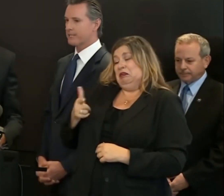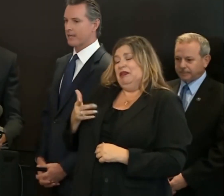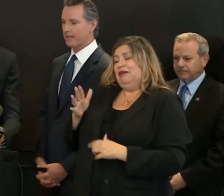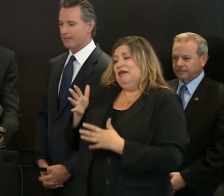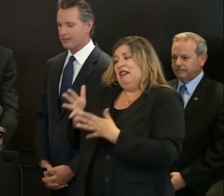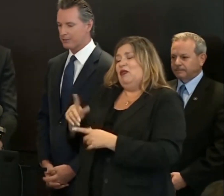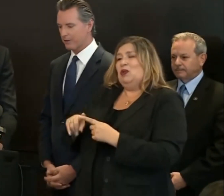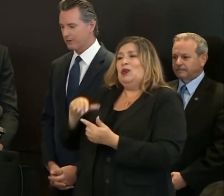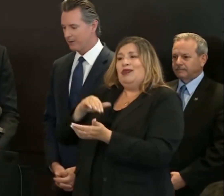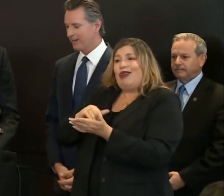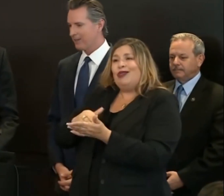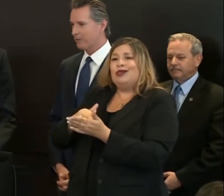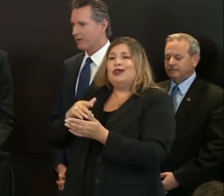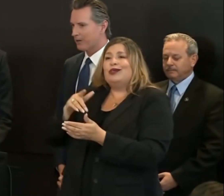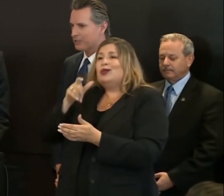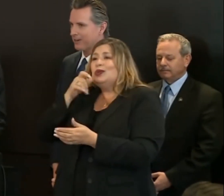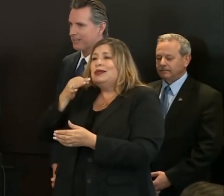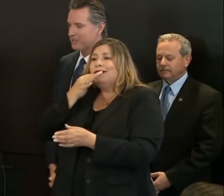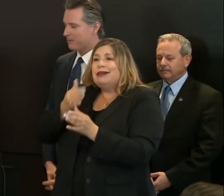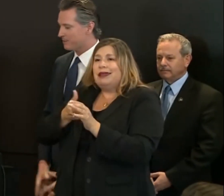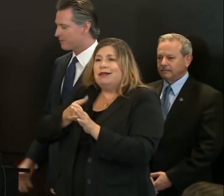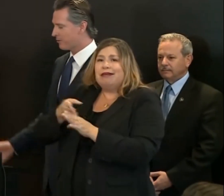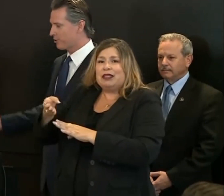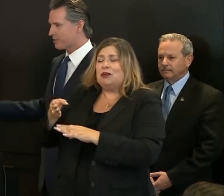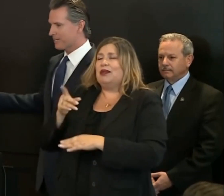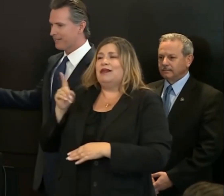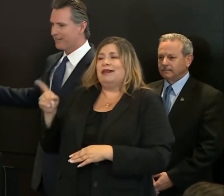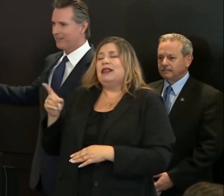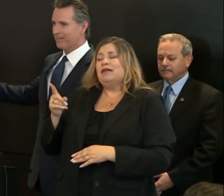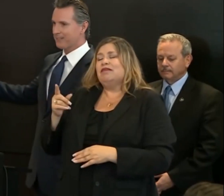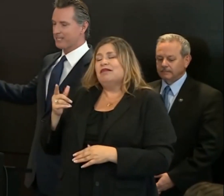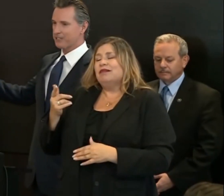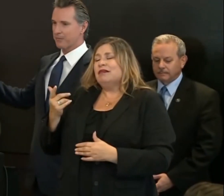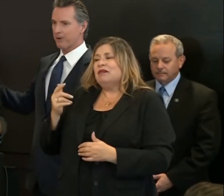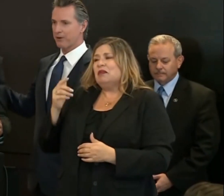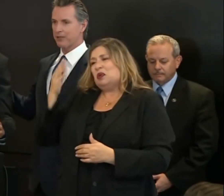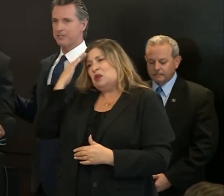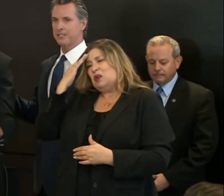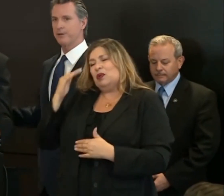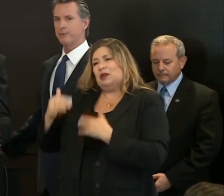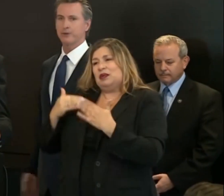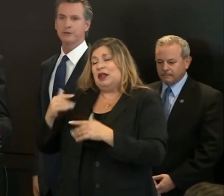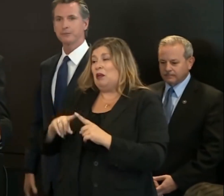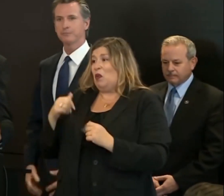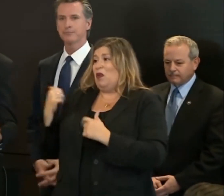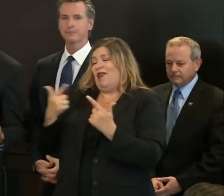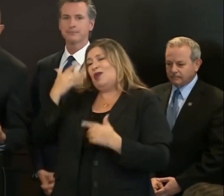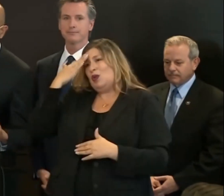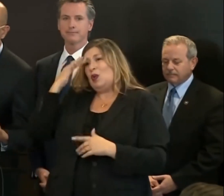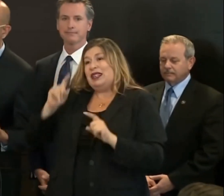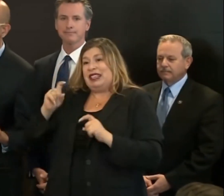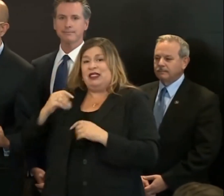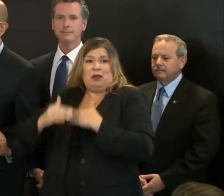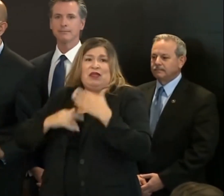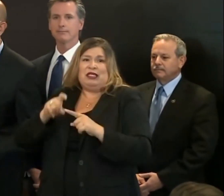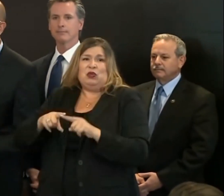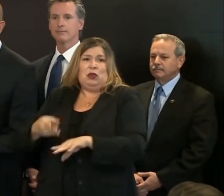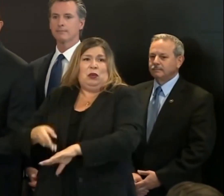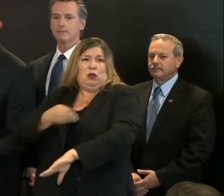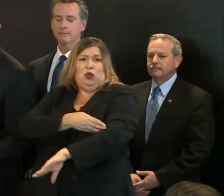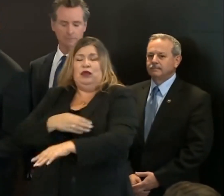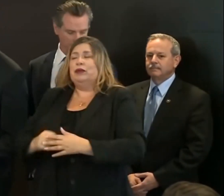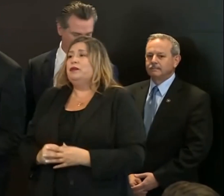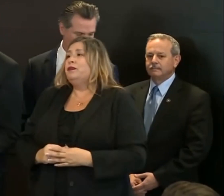experts, but I can assure you, I think we all share that sense of urgency that the testing protocols need to be improved. So